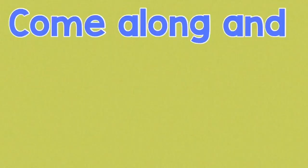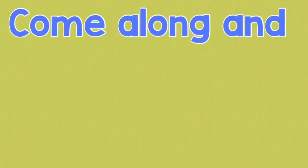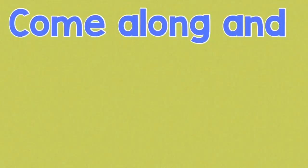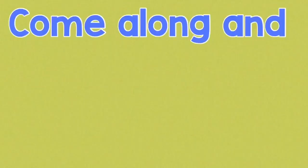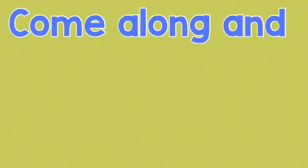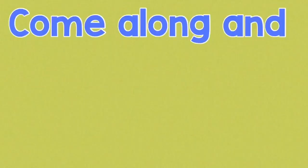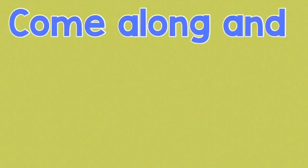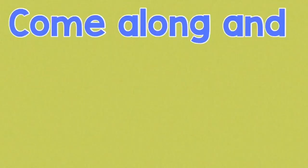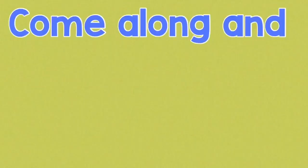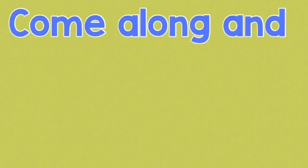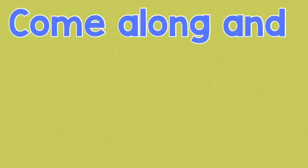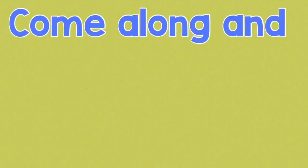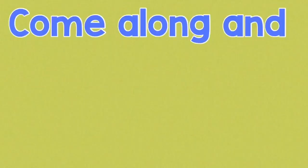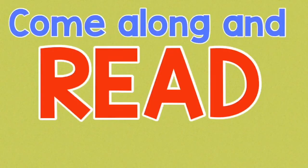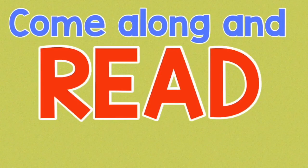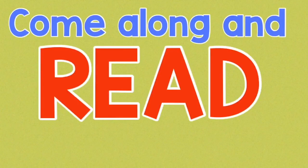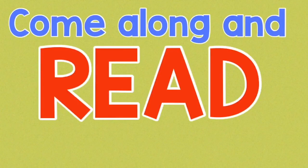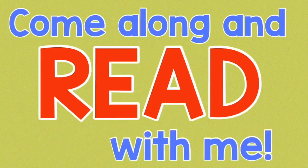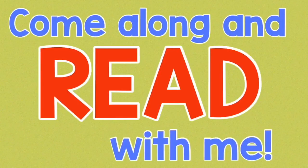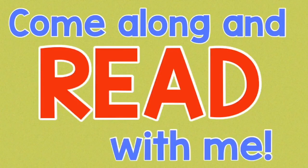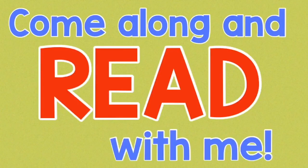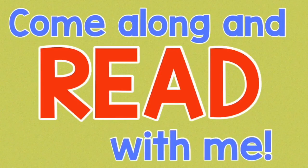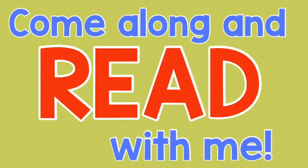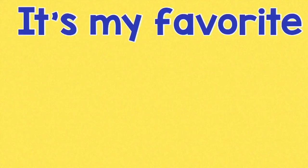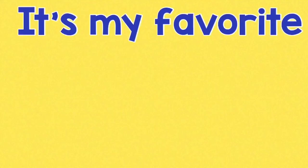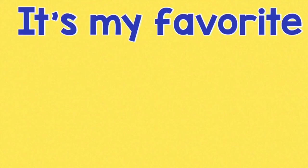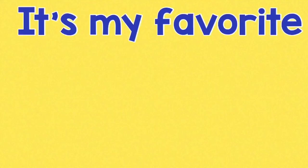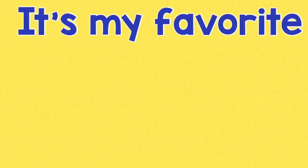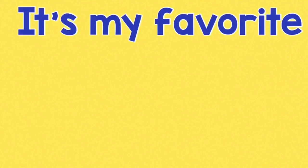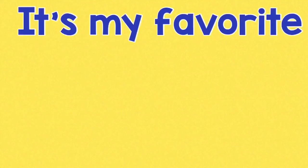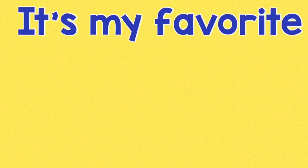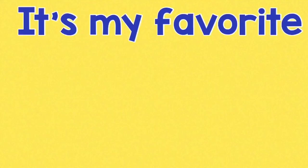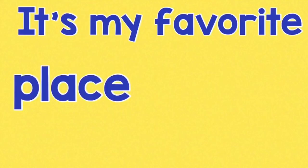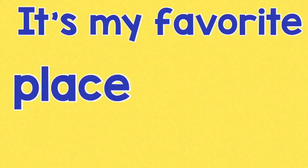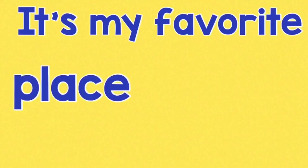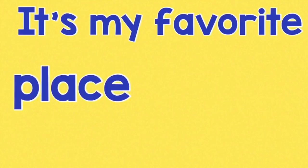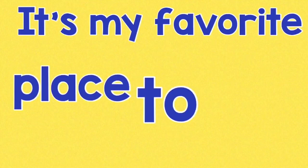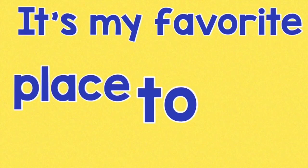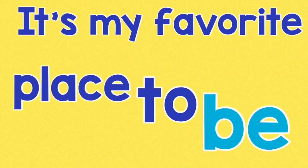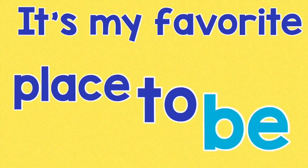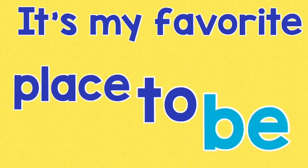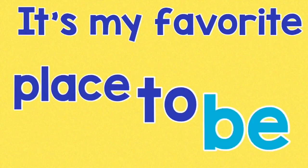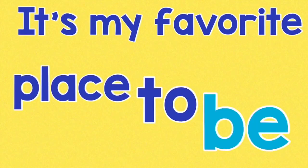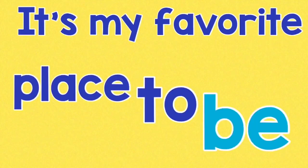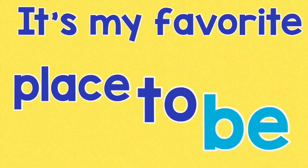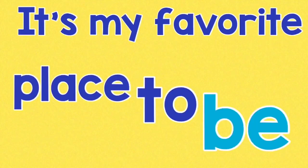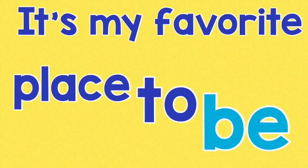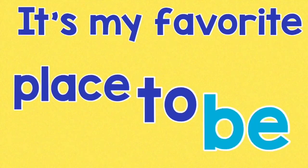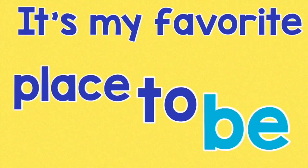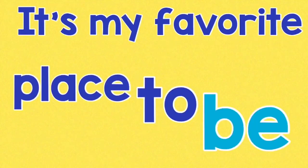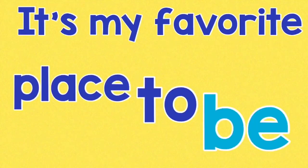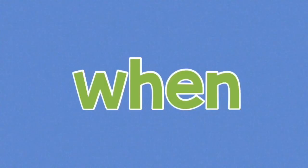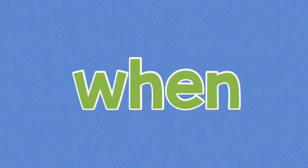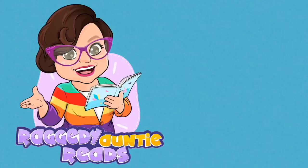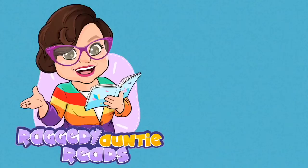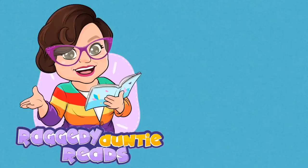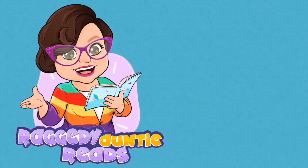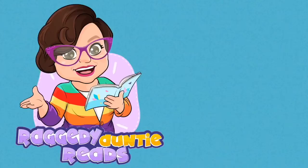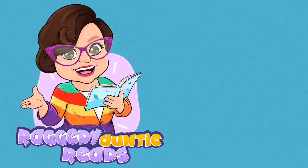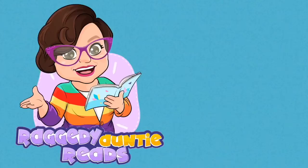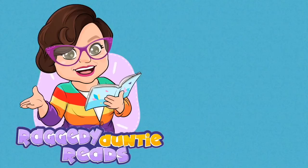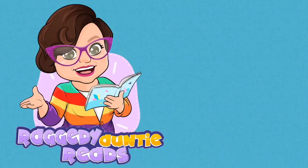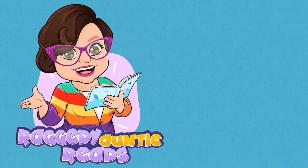again. Come along and read with me. It's my favorite place to be